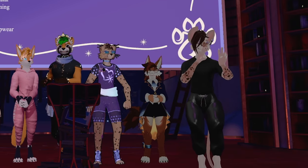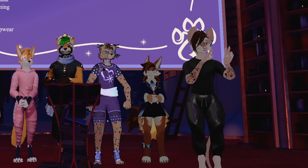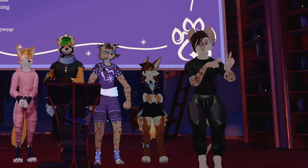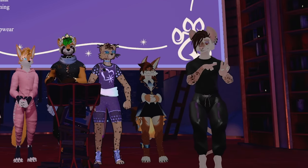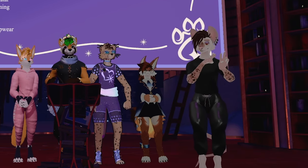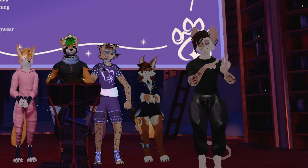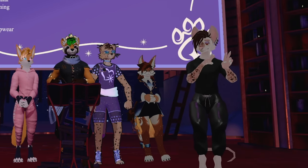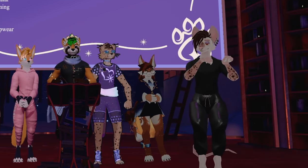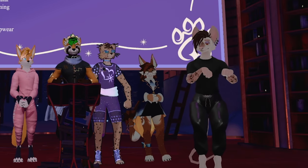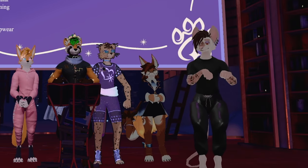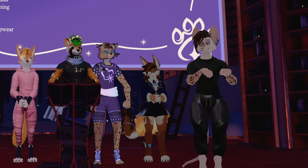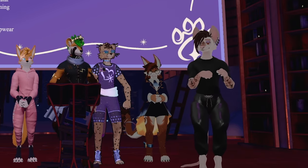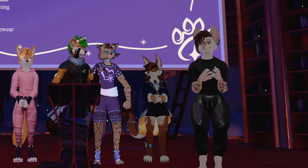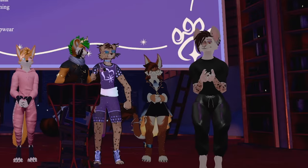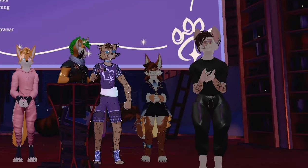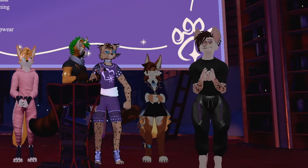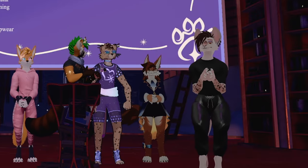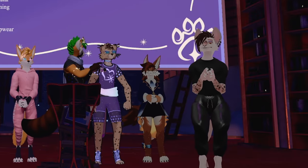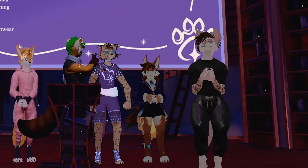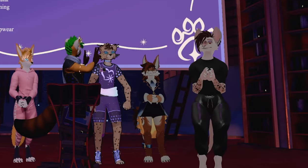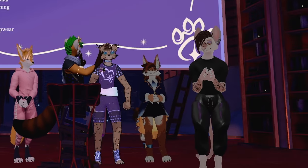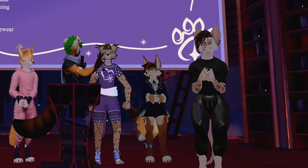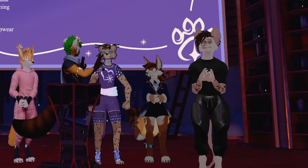Zaz. All right.